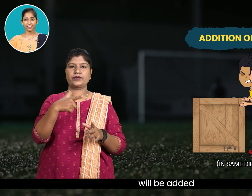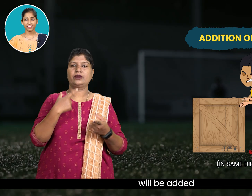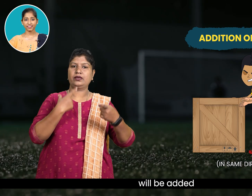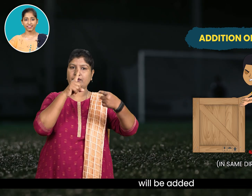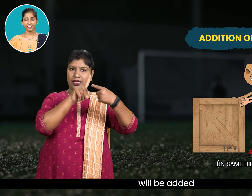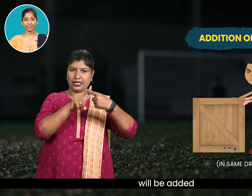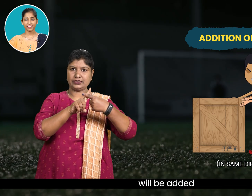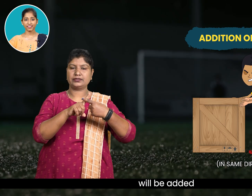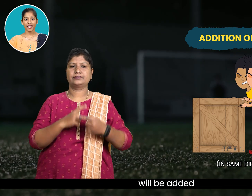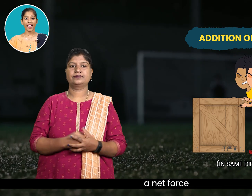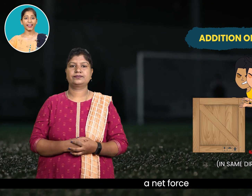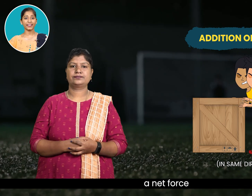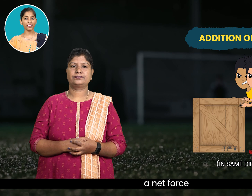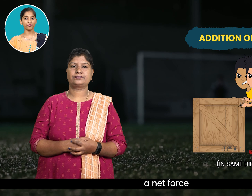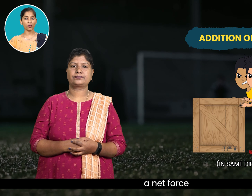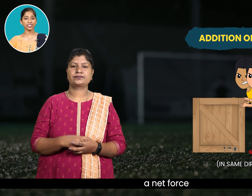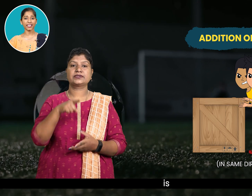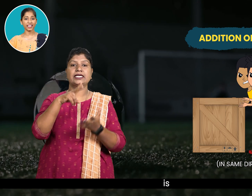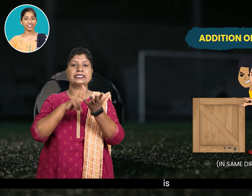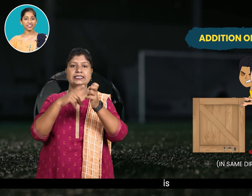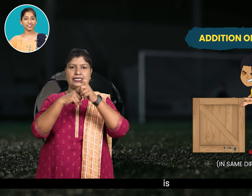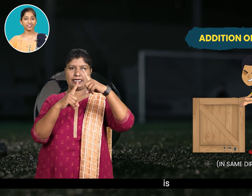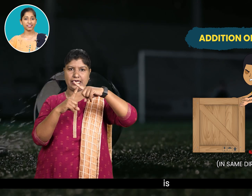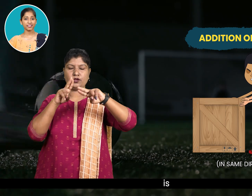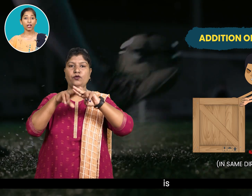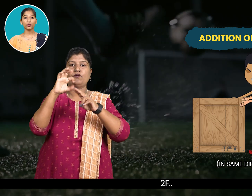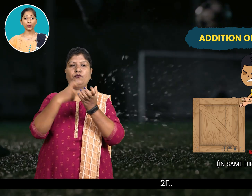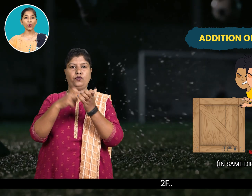added and net force is